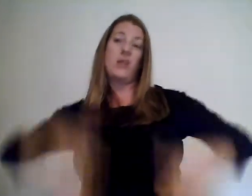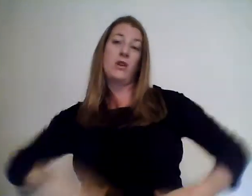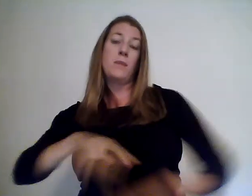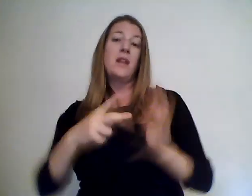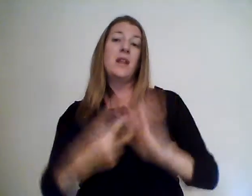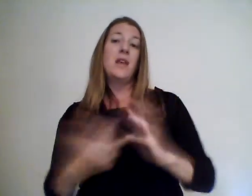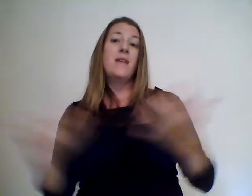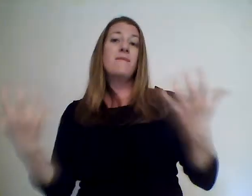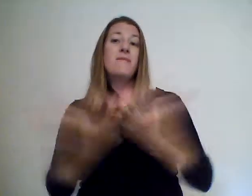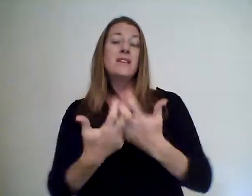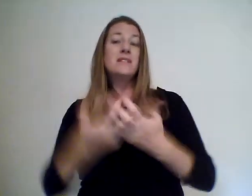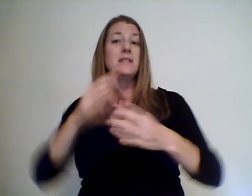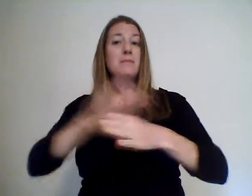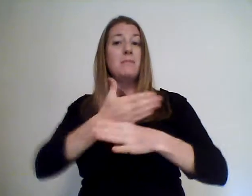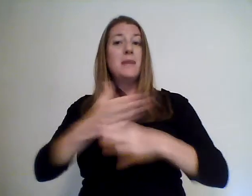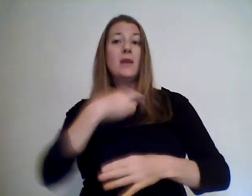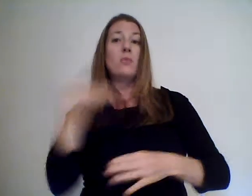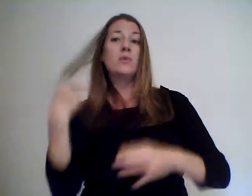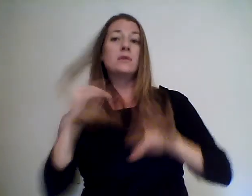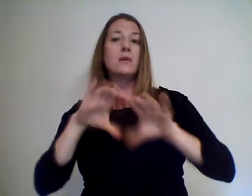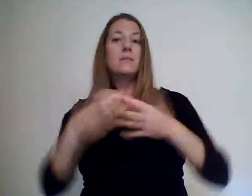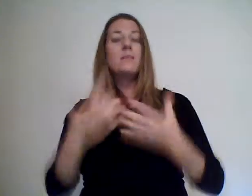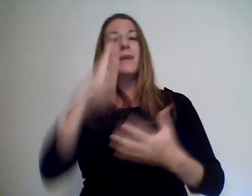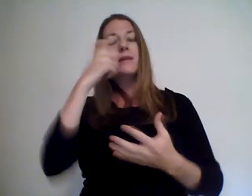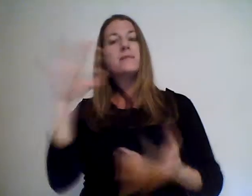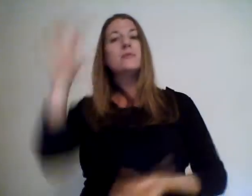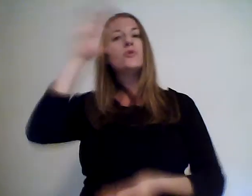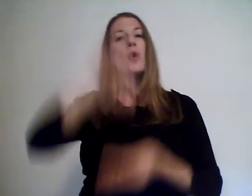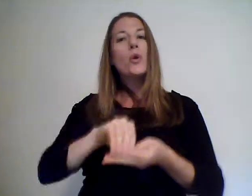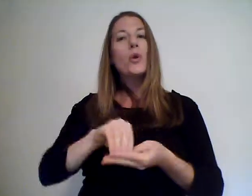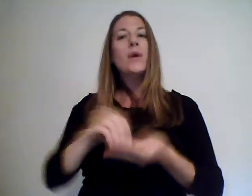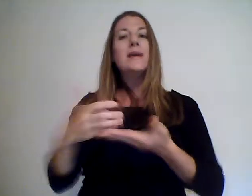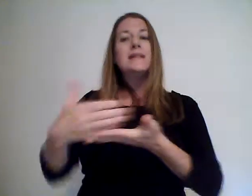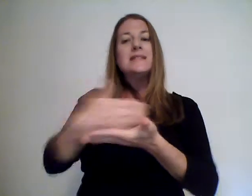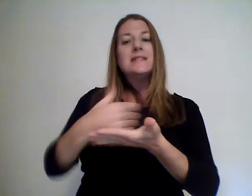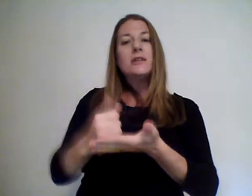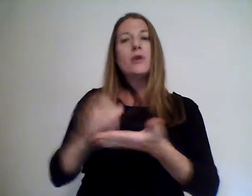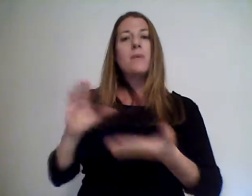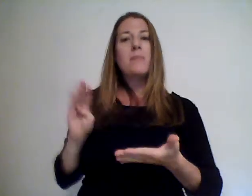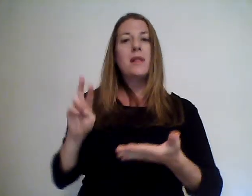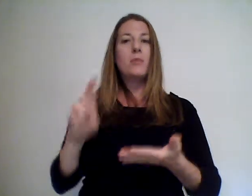category. Given his total serum bilirubin level, therapy is indicated.